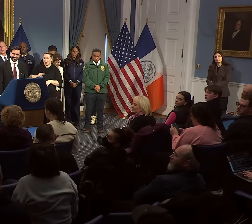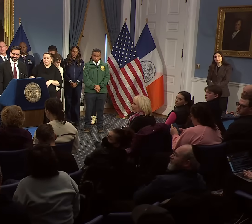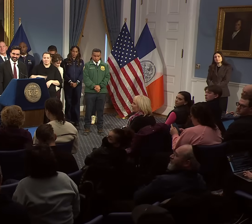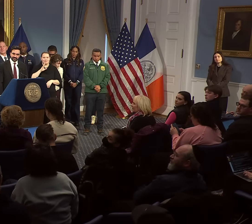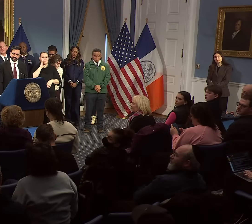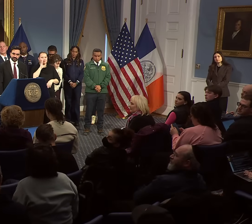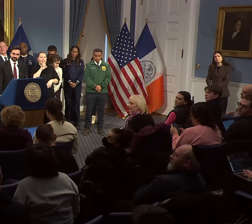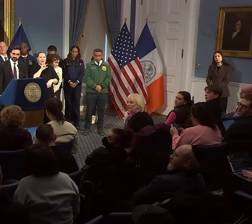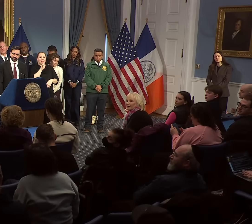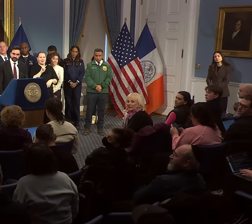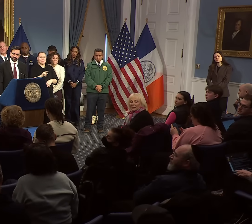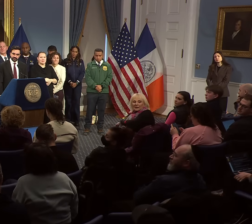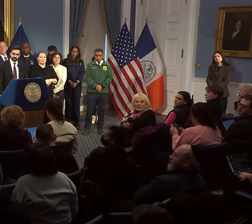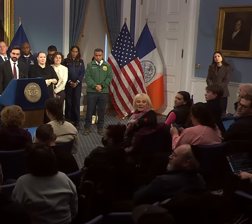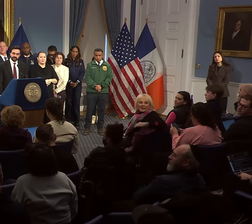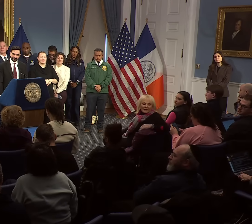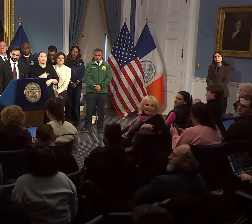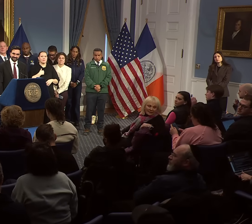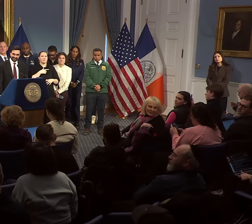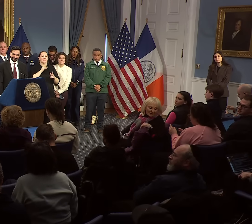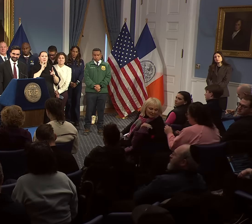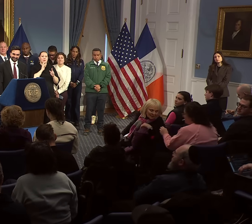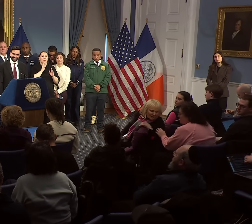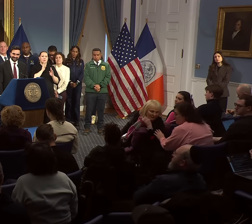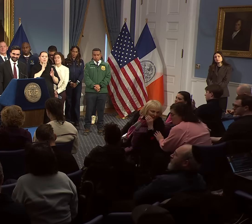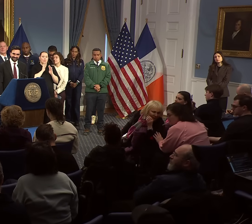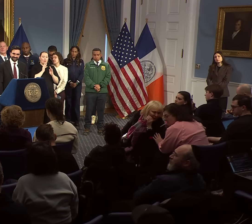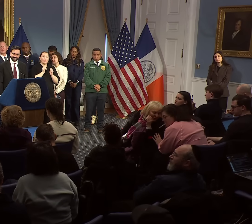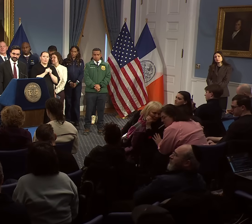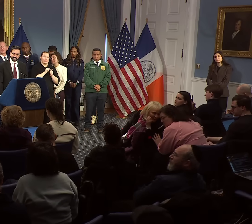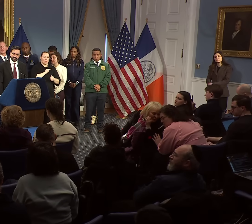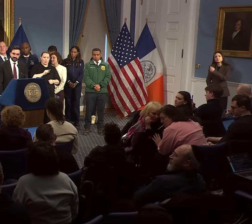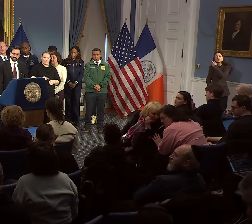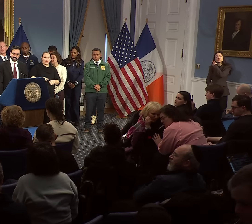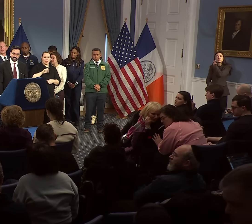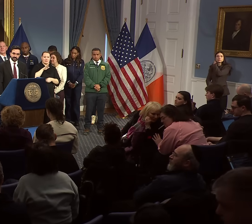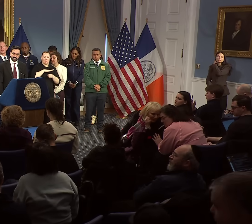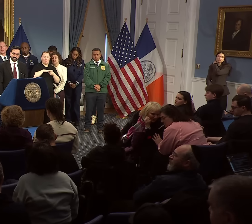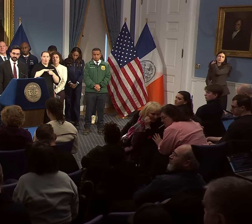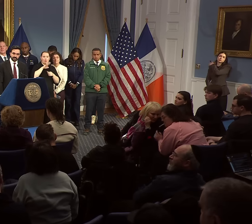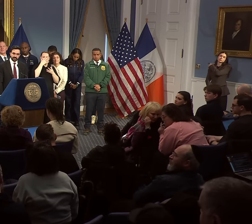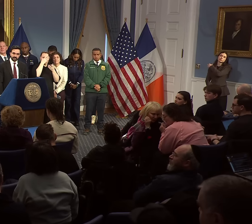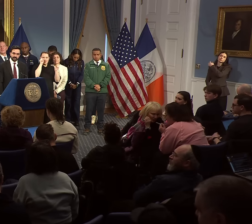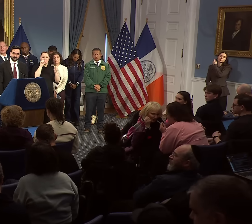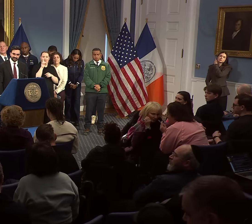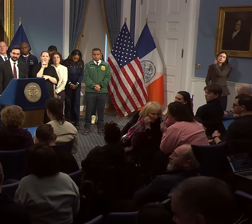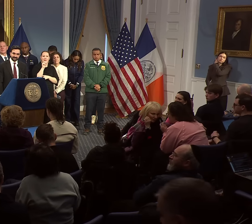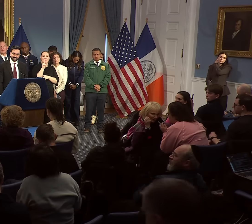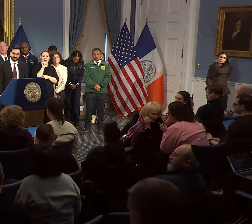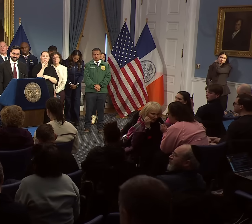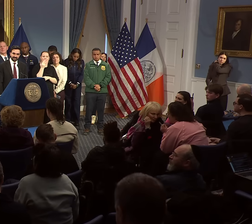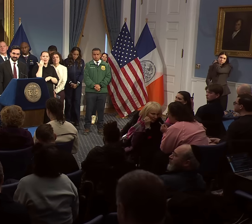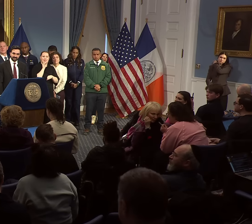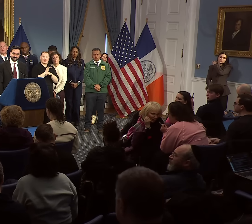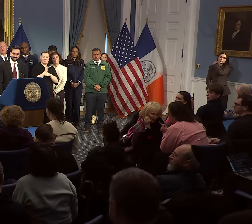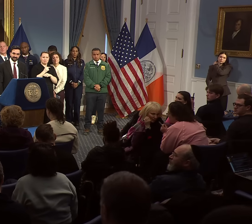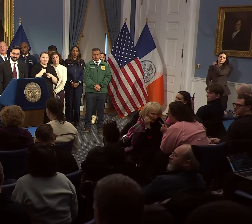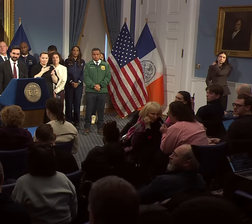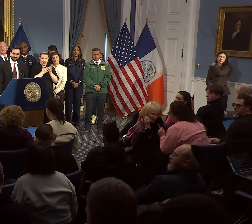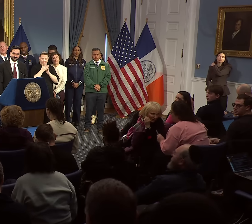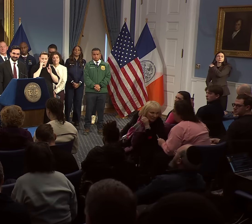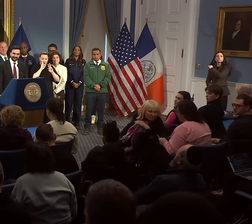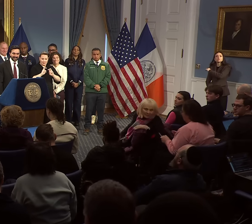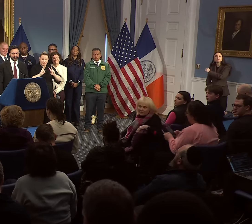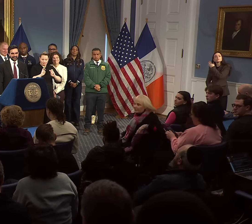Good. I spoke to Queensborough President Donovan Richards last night, and I asked him for his assessment. He said as of last night, he would give you